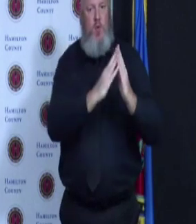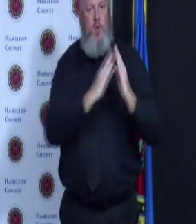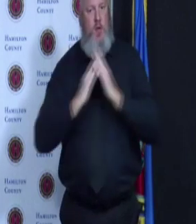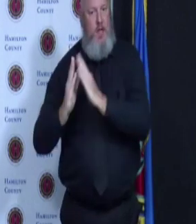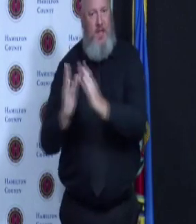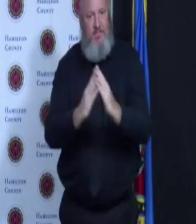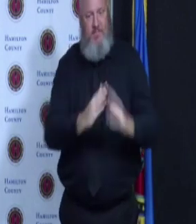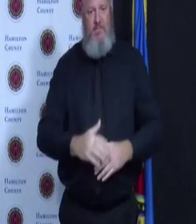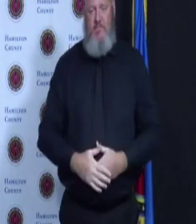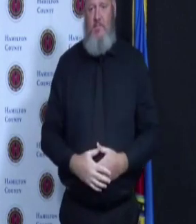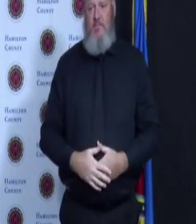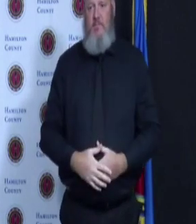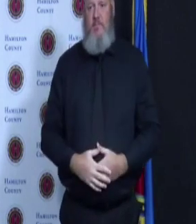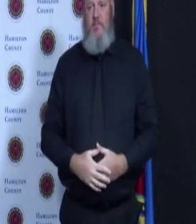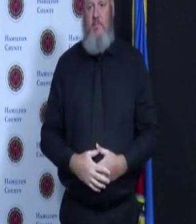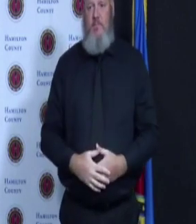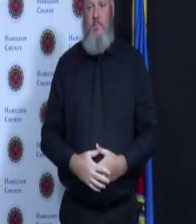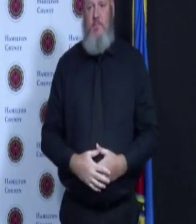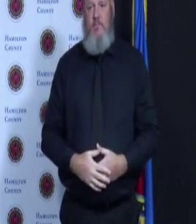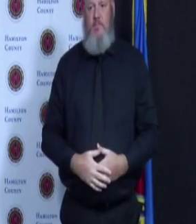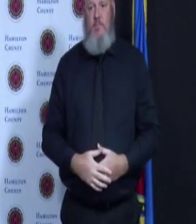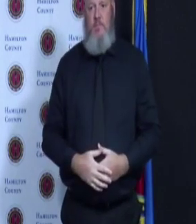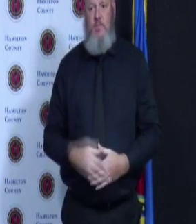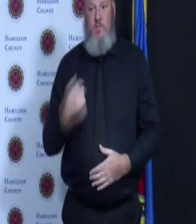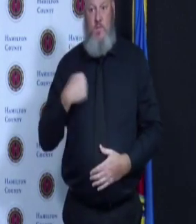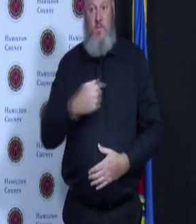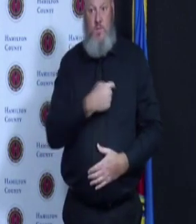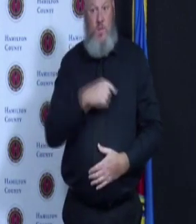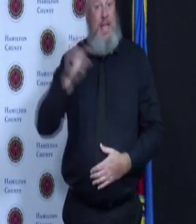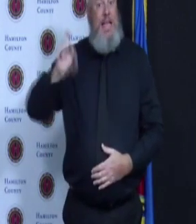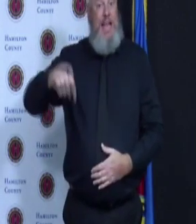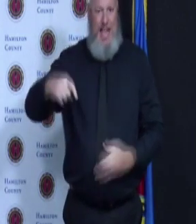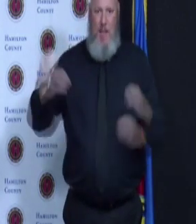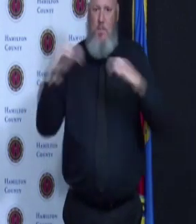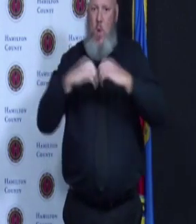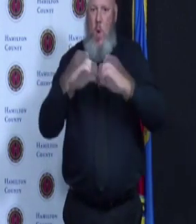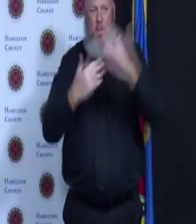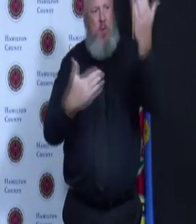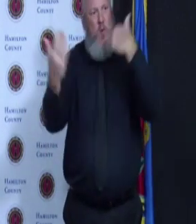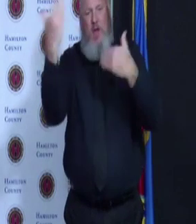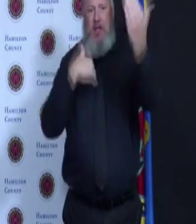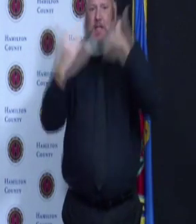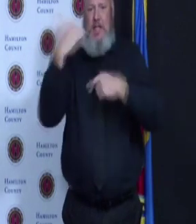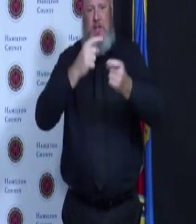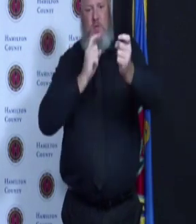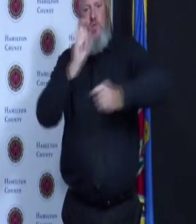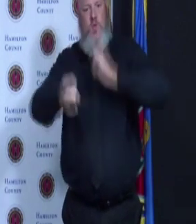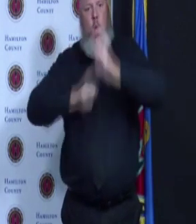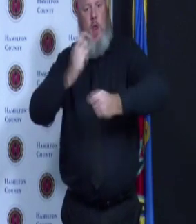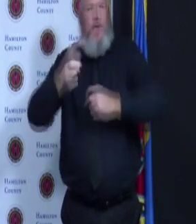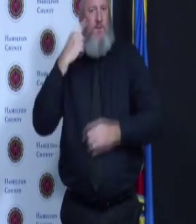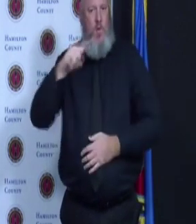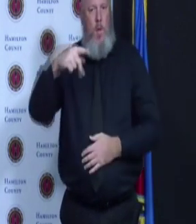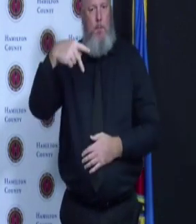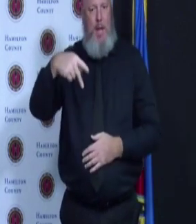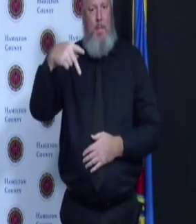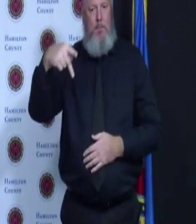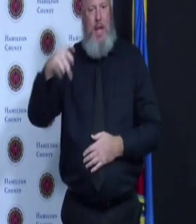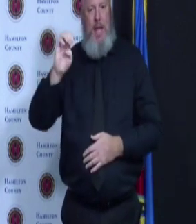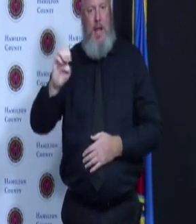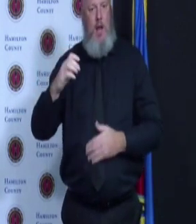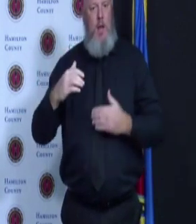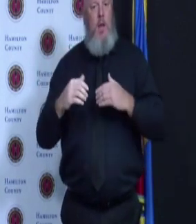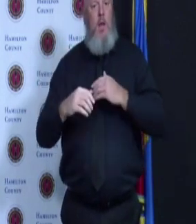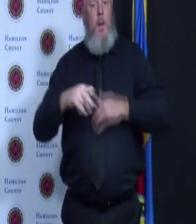could continue without our facilities team. County facilities employees continue to go above and beyond to keep